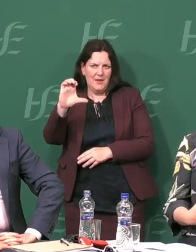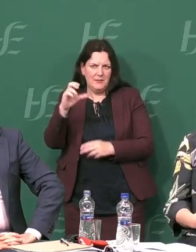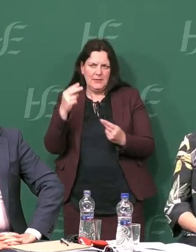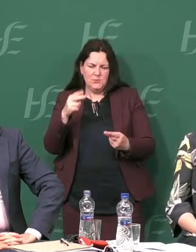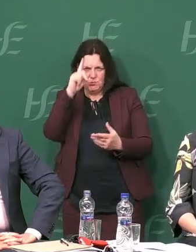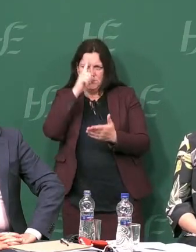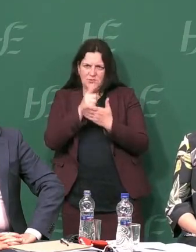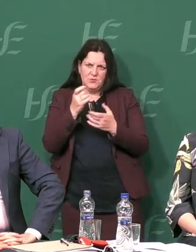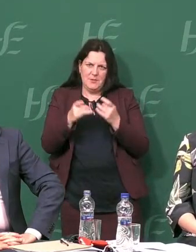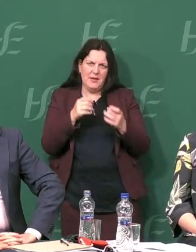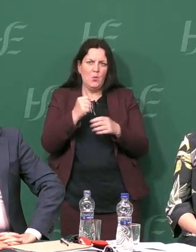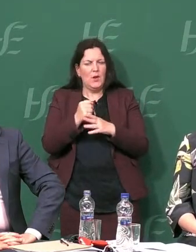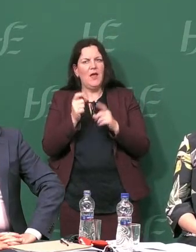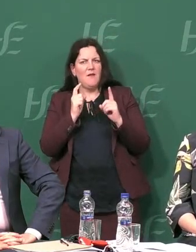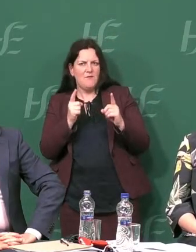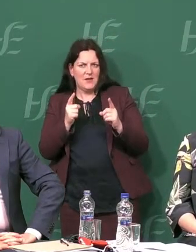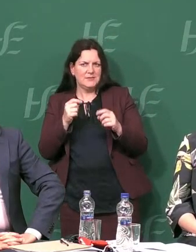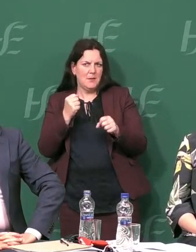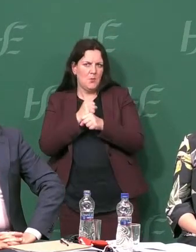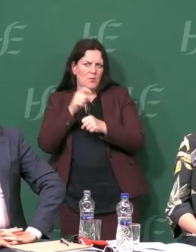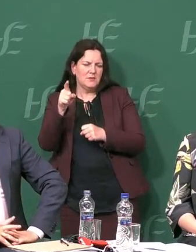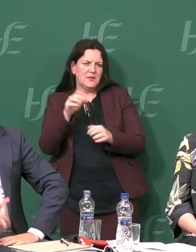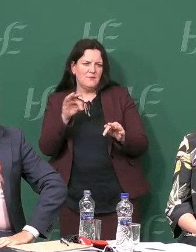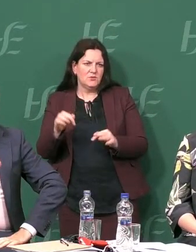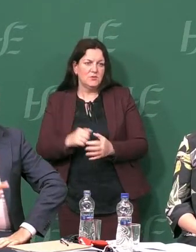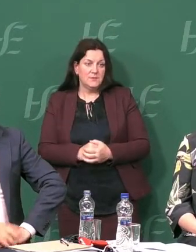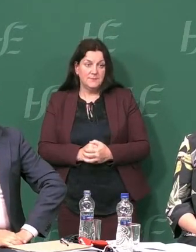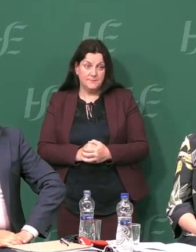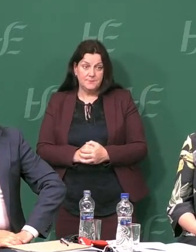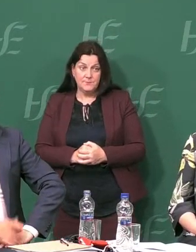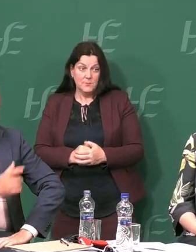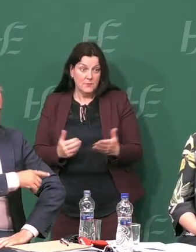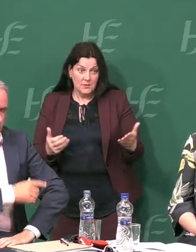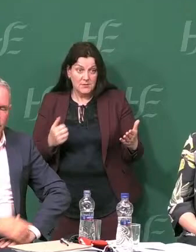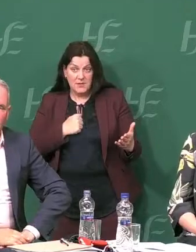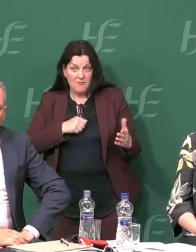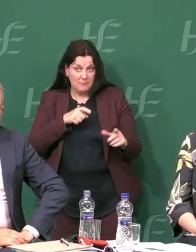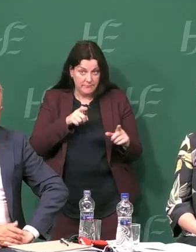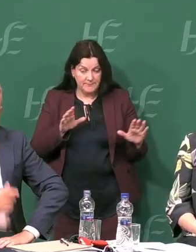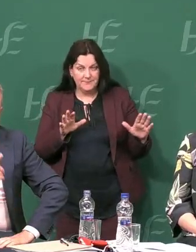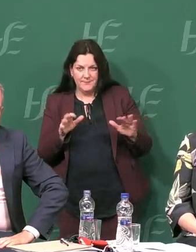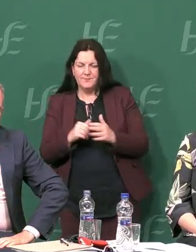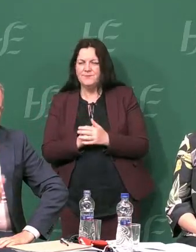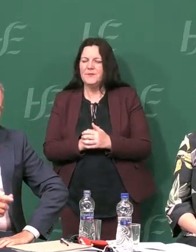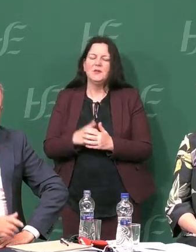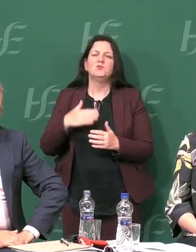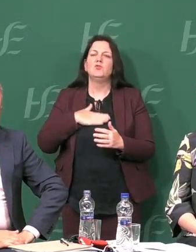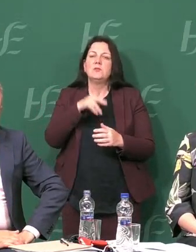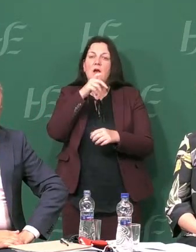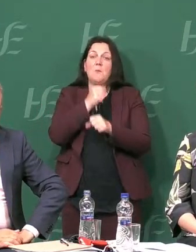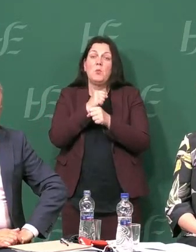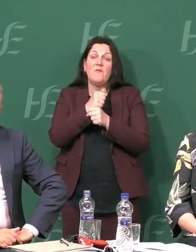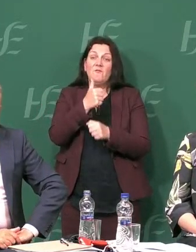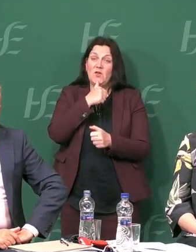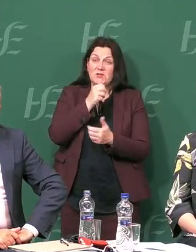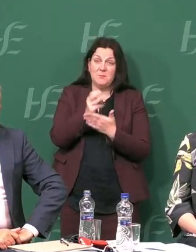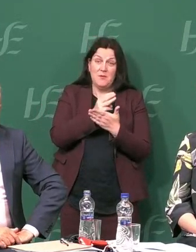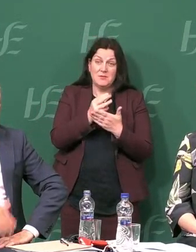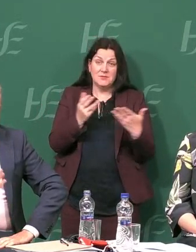then we will take advice on the policy of that if that happens. Sorry, Paul. Sorry, Lucy. Just on the first part,